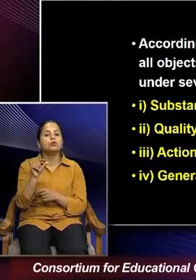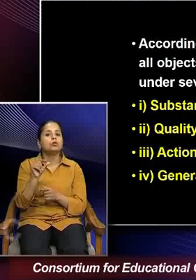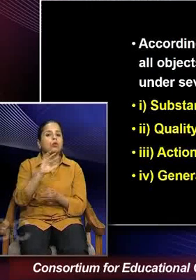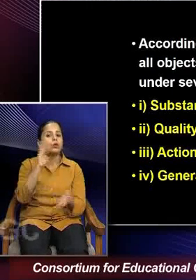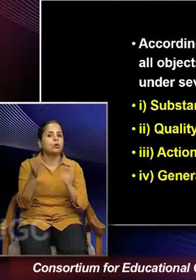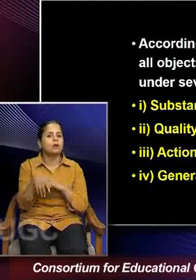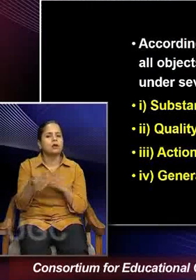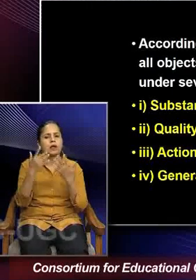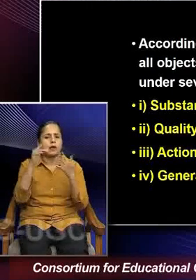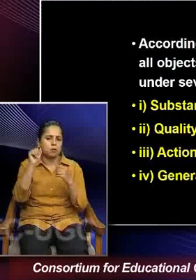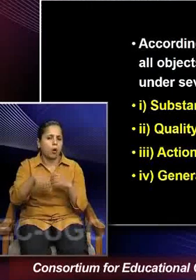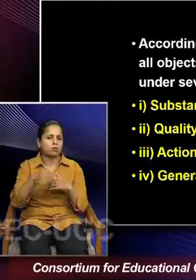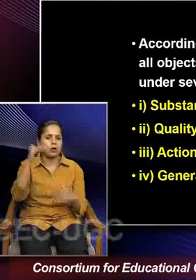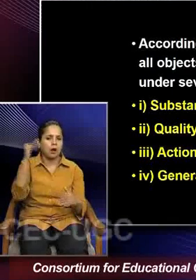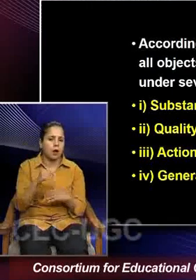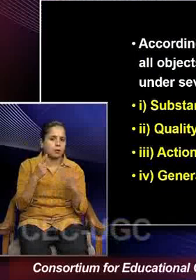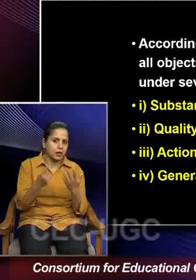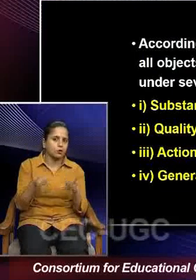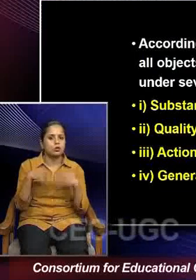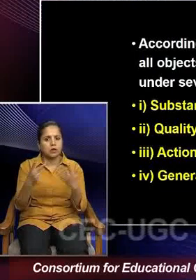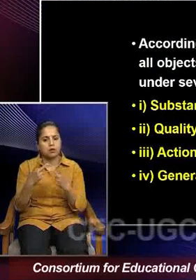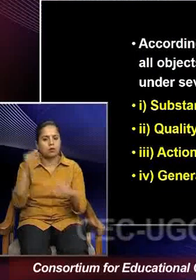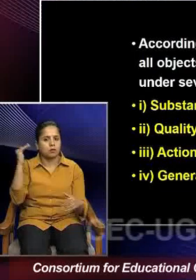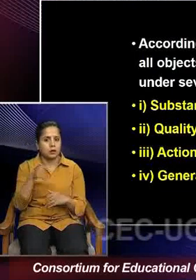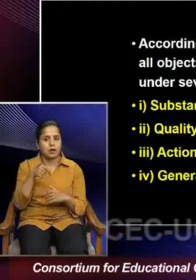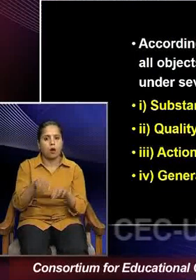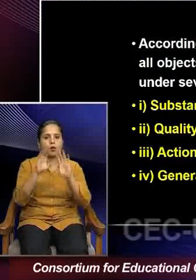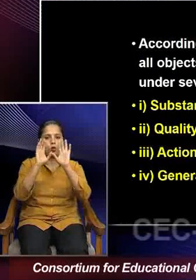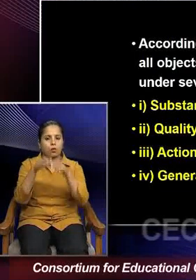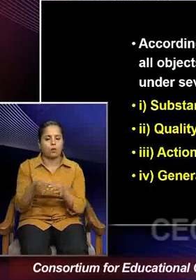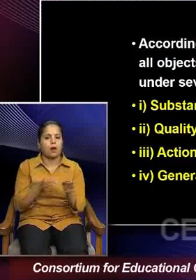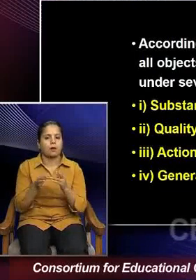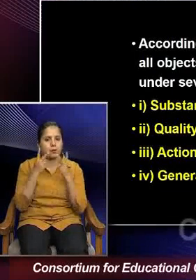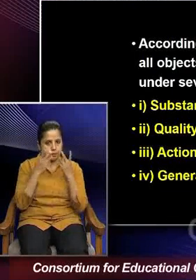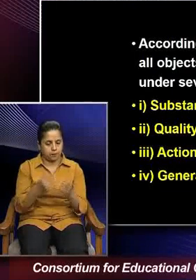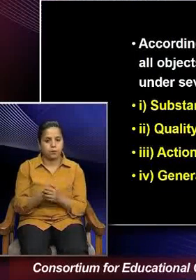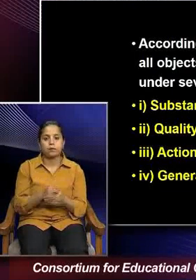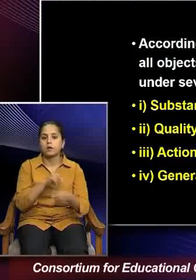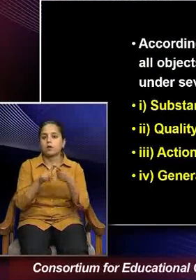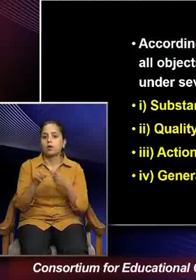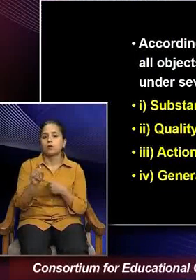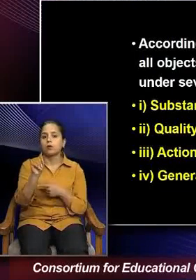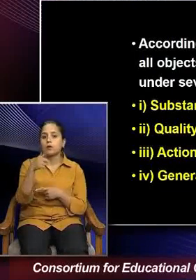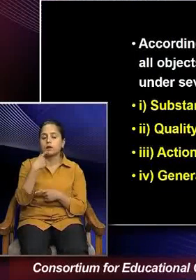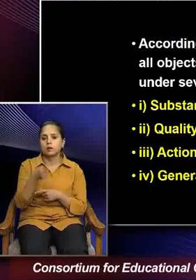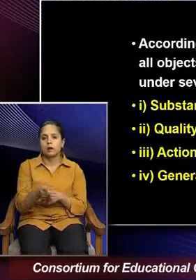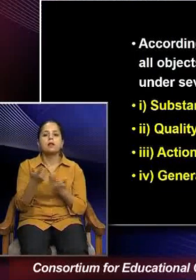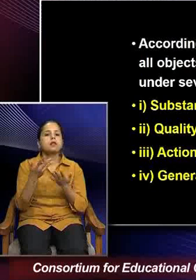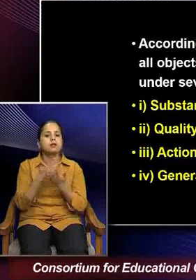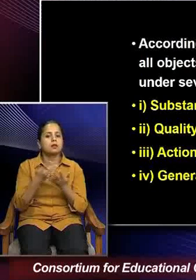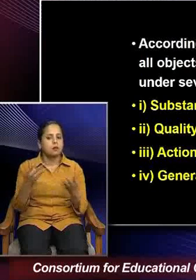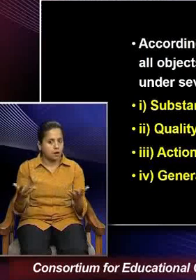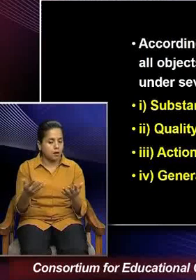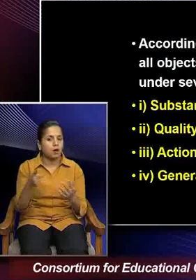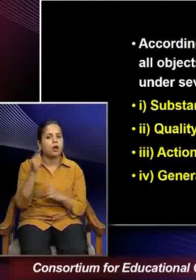6 or 7 categories. So here are those categories. The first is substance, which